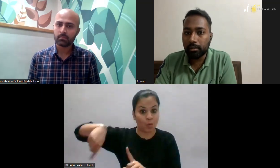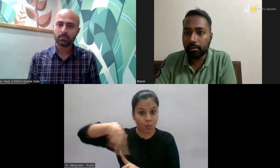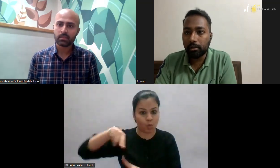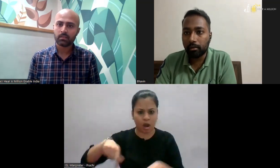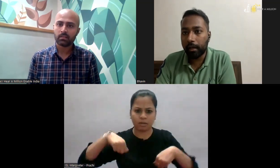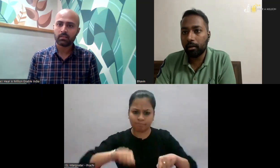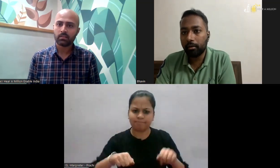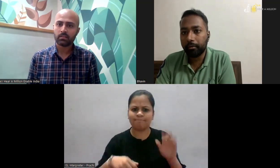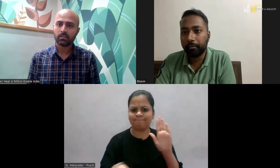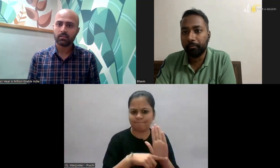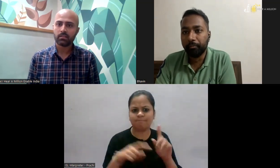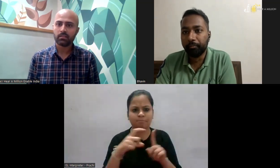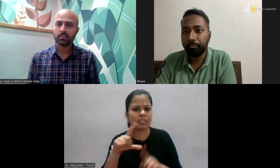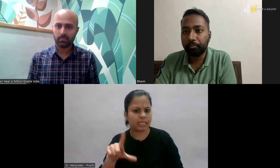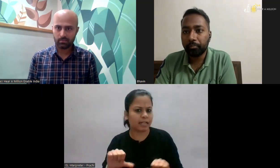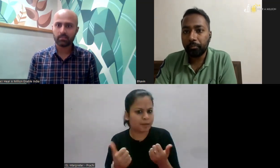driving license, right?